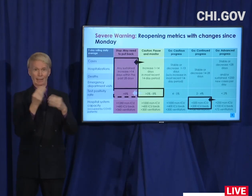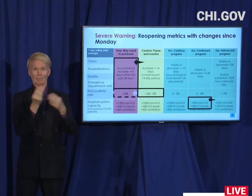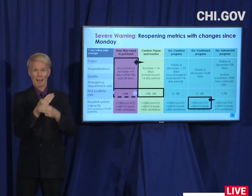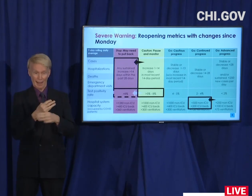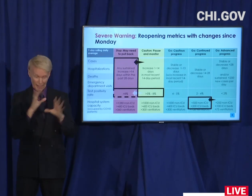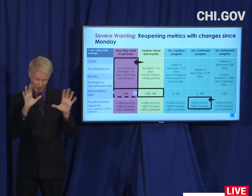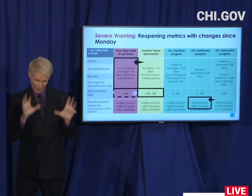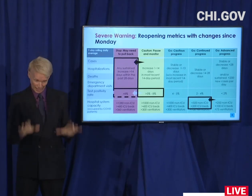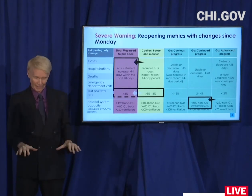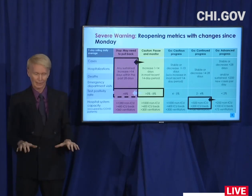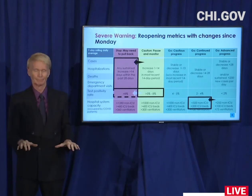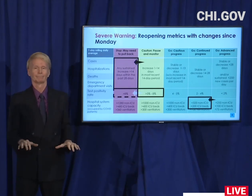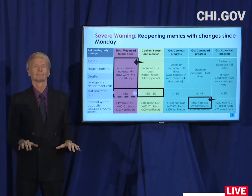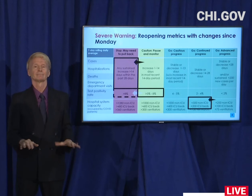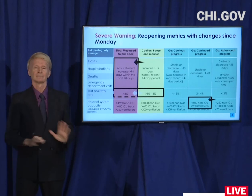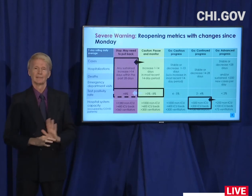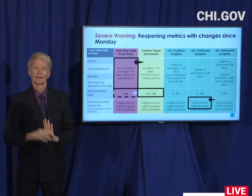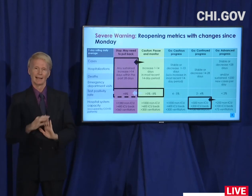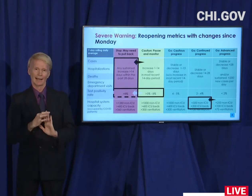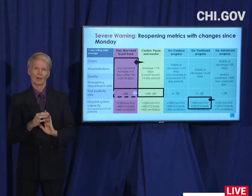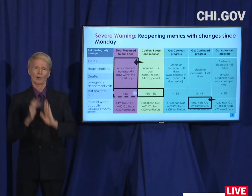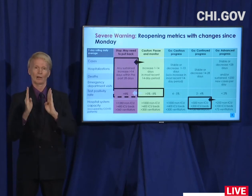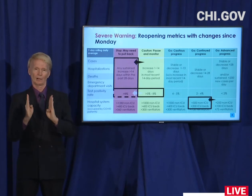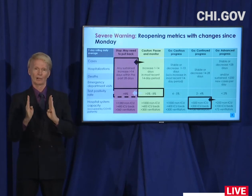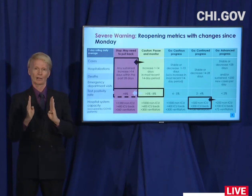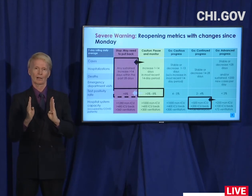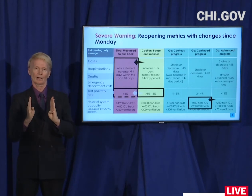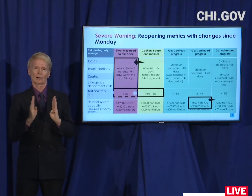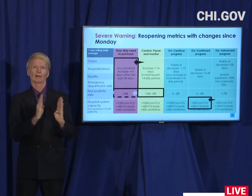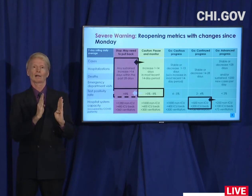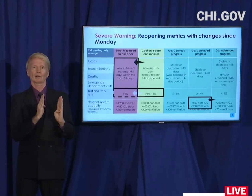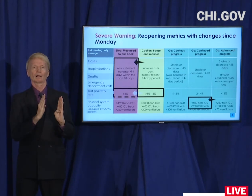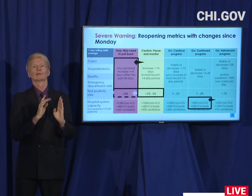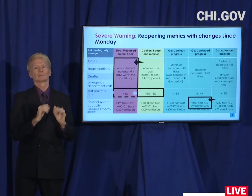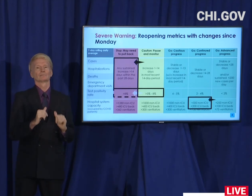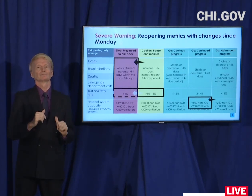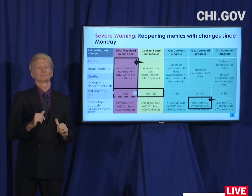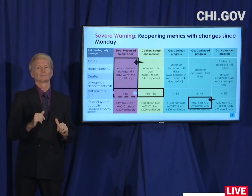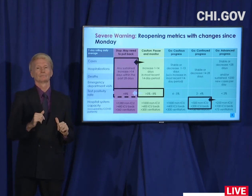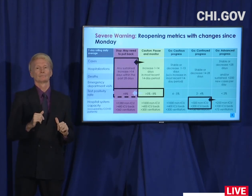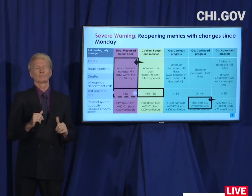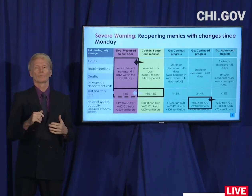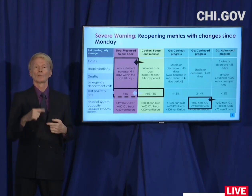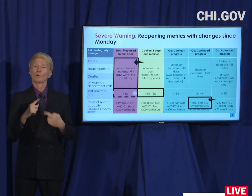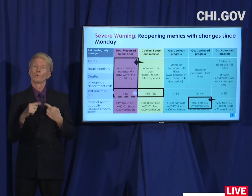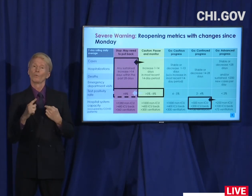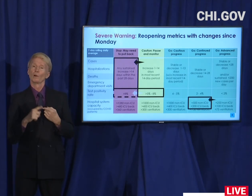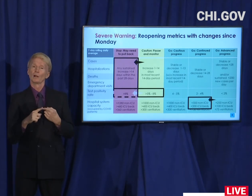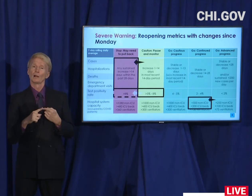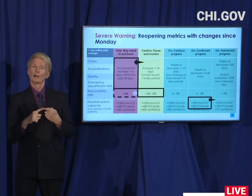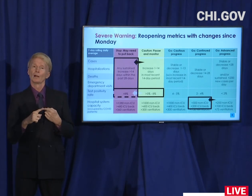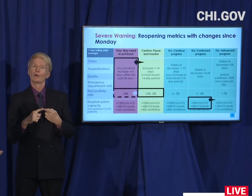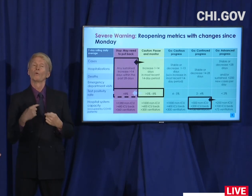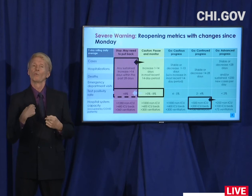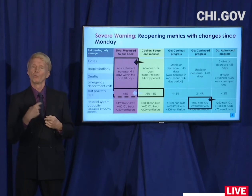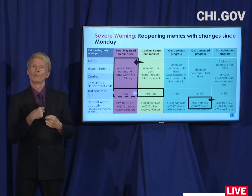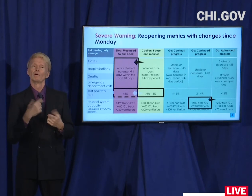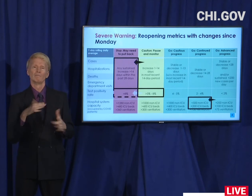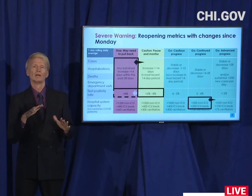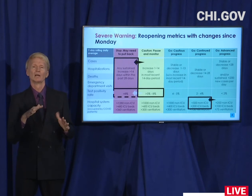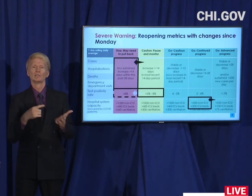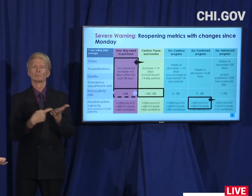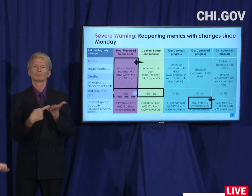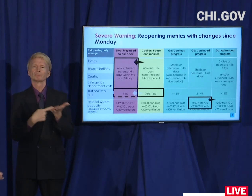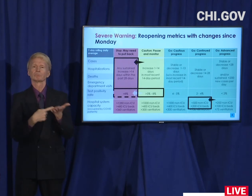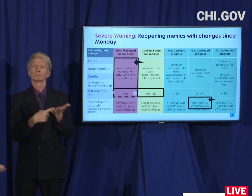have moved in the way that we count cases into that sustained increase, which puts us into stop. I think where, we've been in close conversation